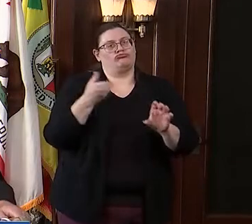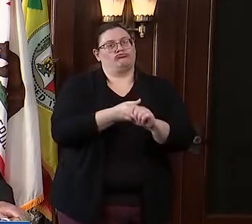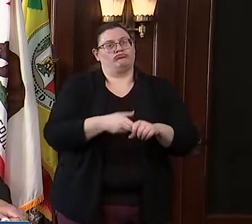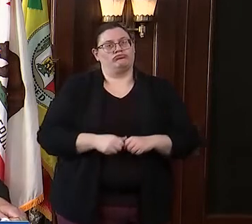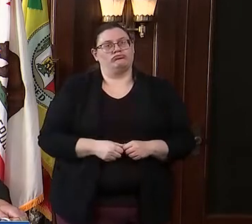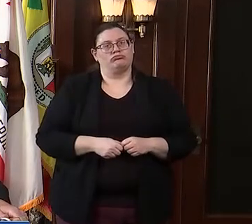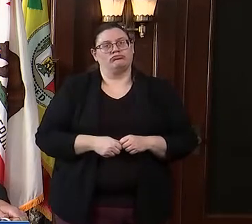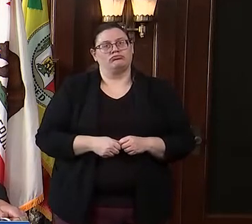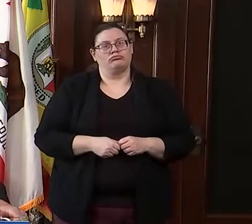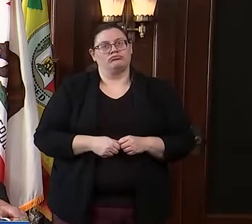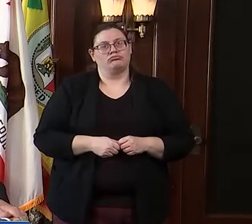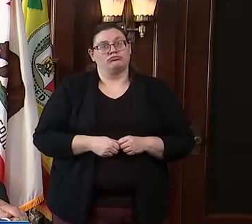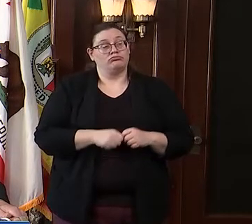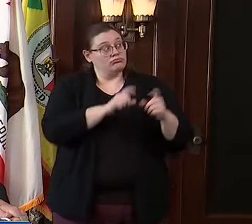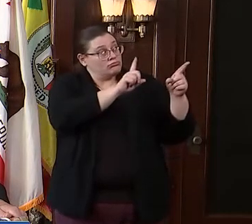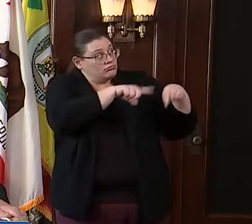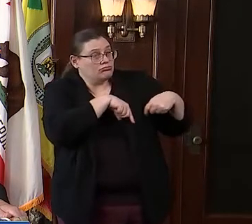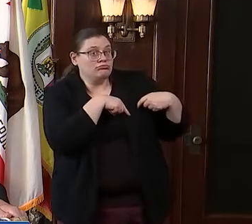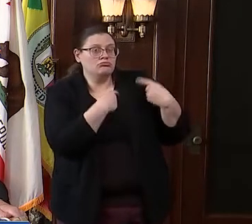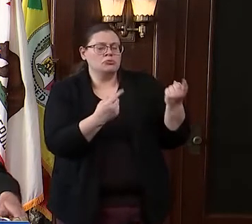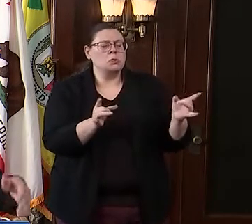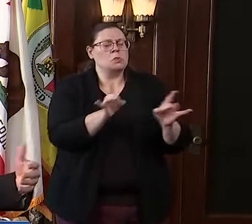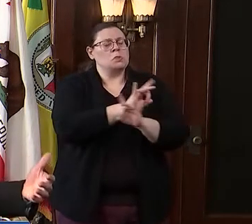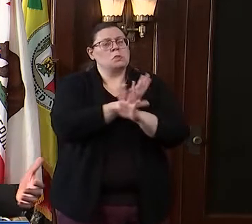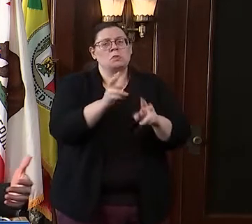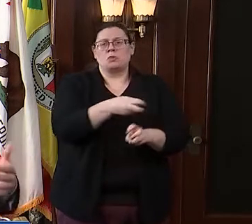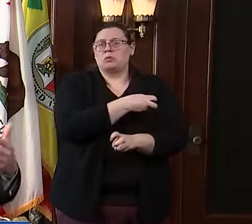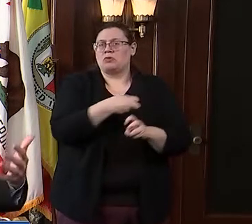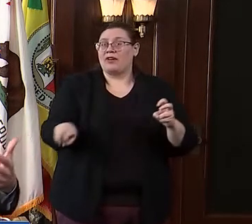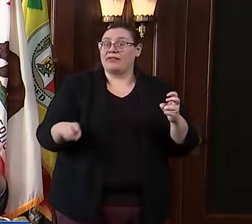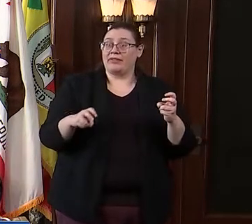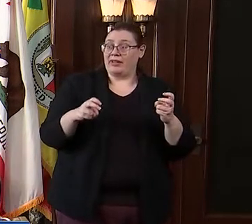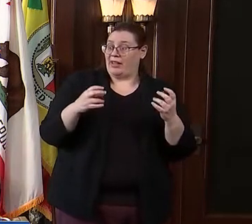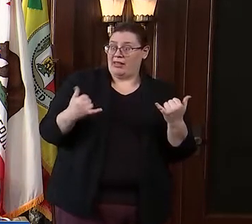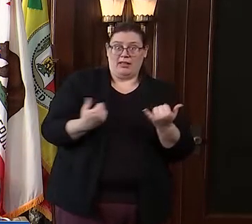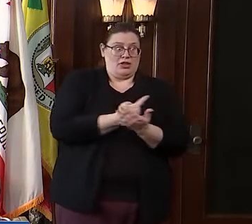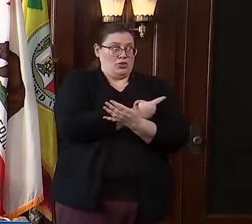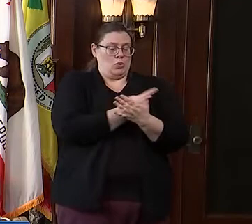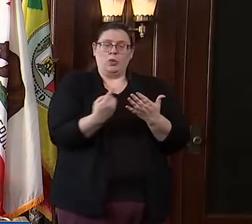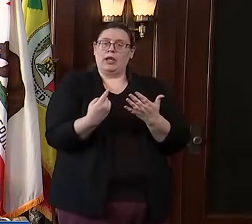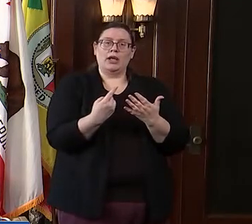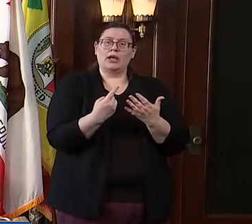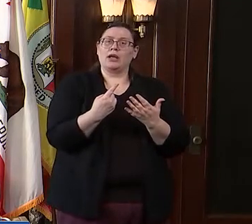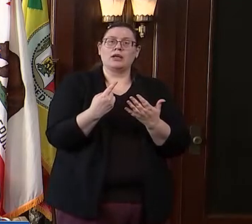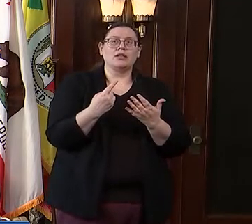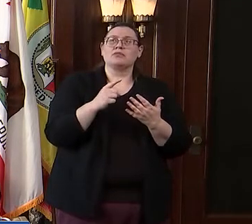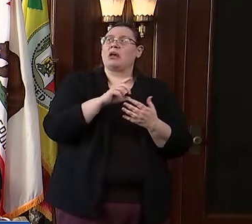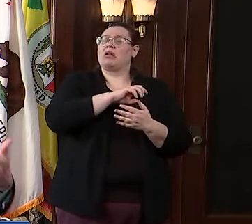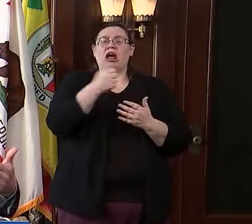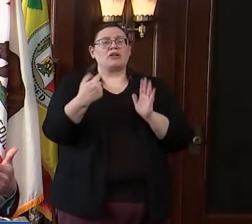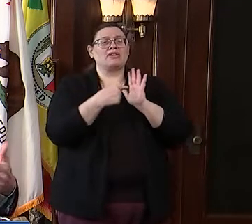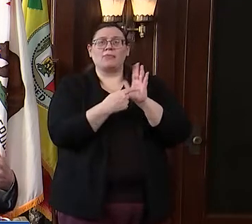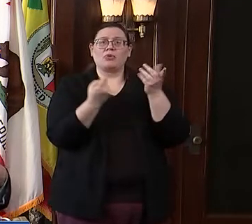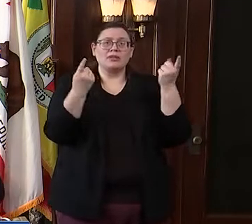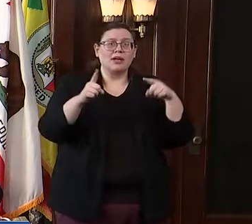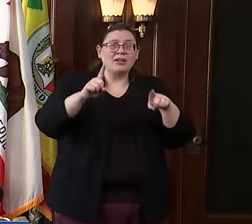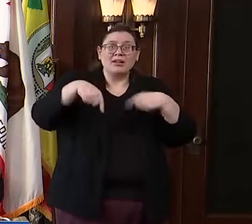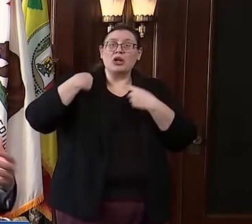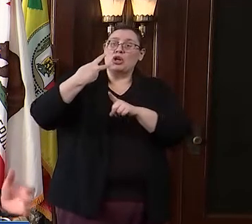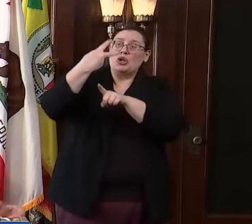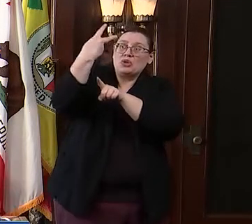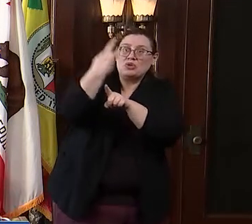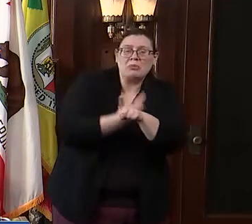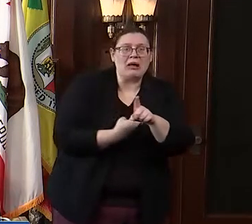This has been a hard time for all of us. This week's events are the latest thing to unmoor what has been 2 months of feeling like